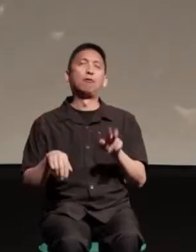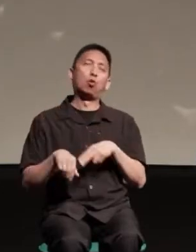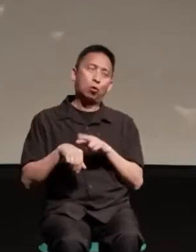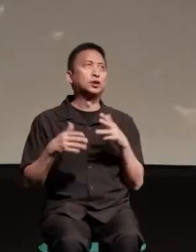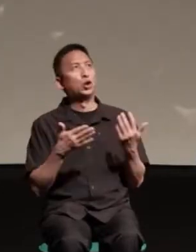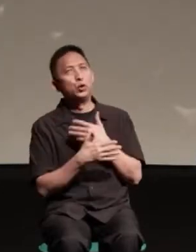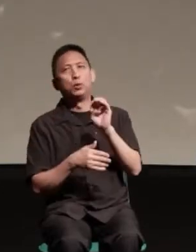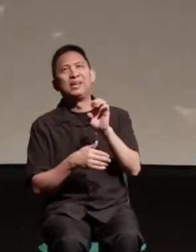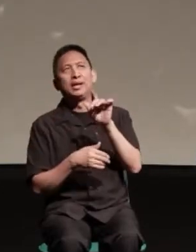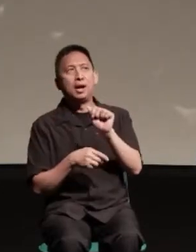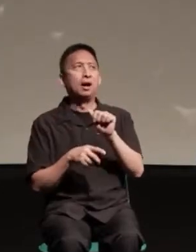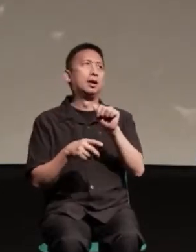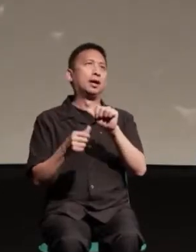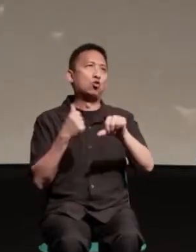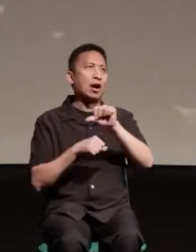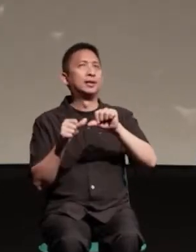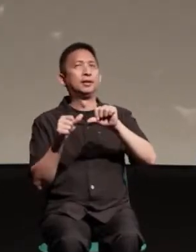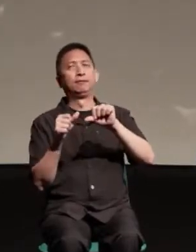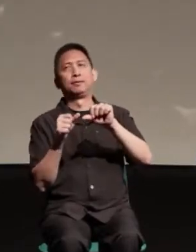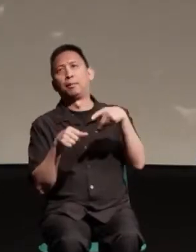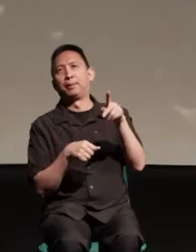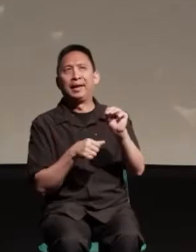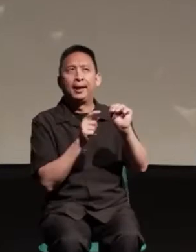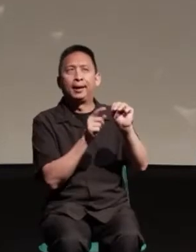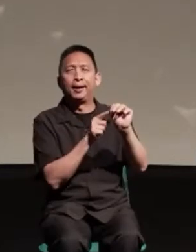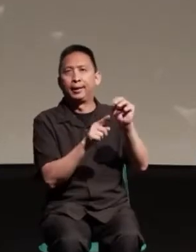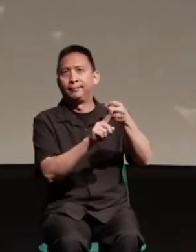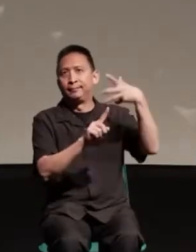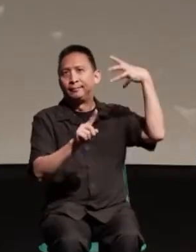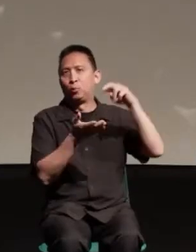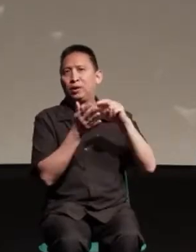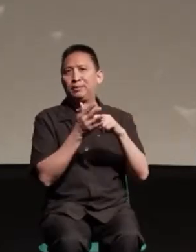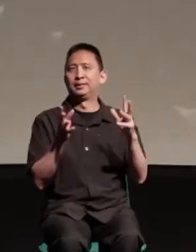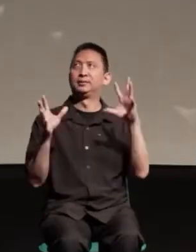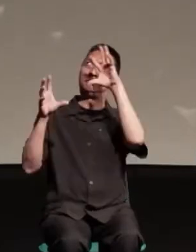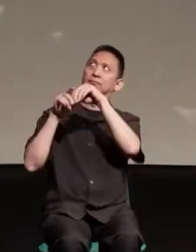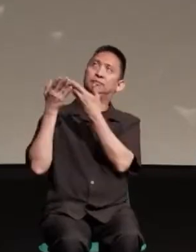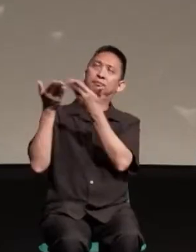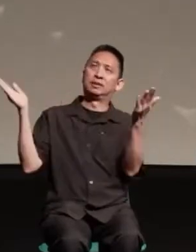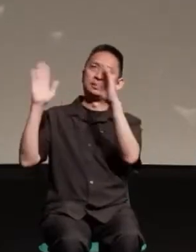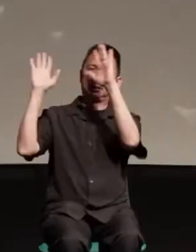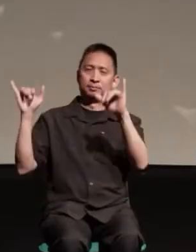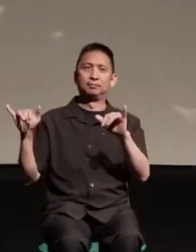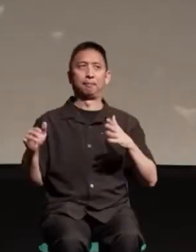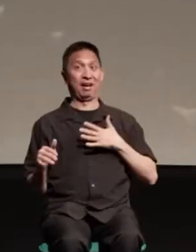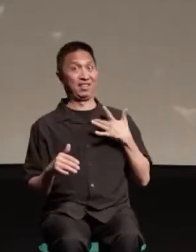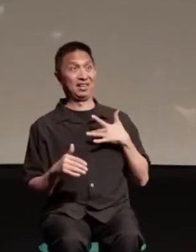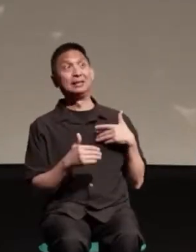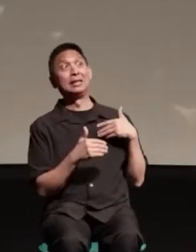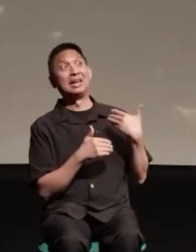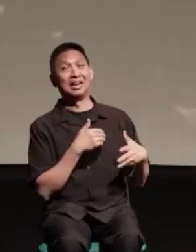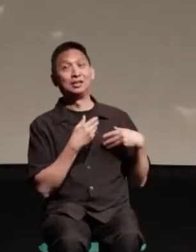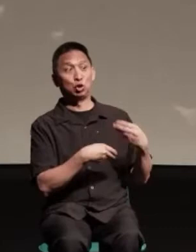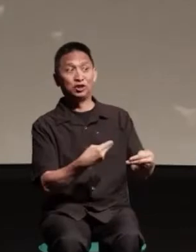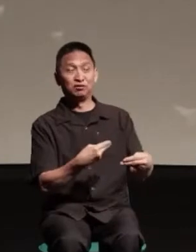media, interactive, what does public media mean on the system? But investing in next generation, I think, is something that would